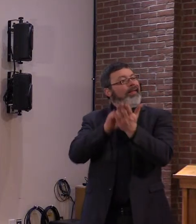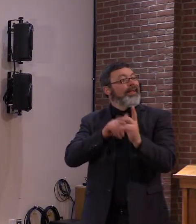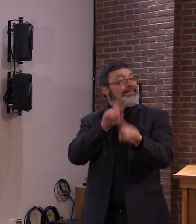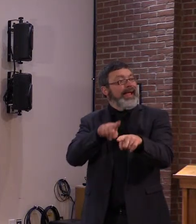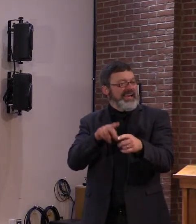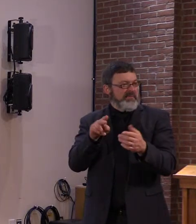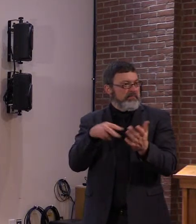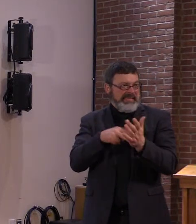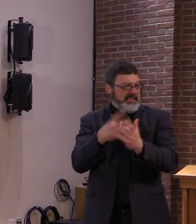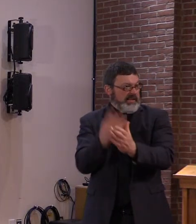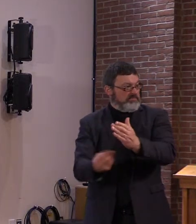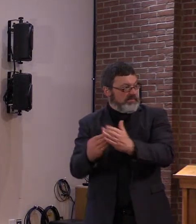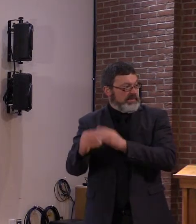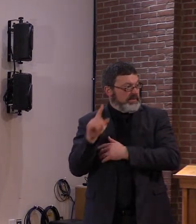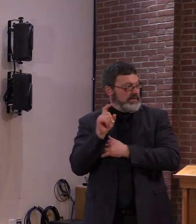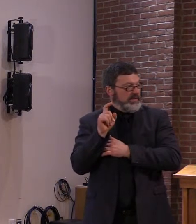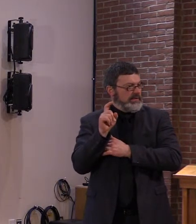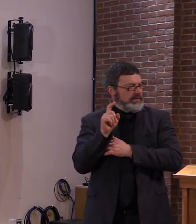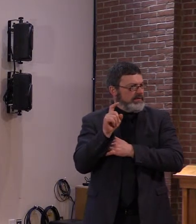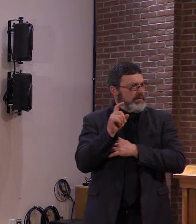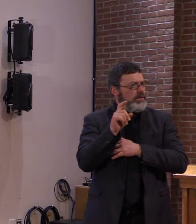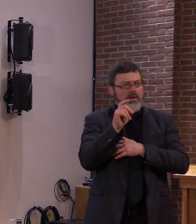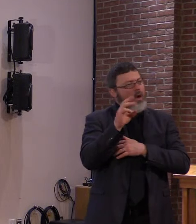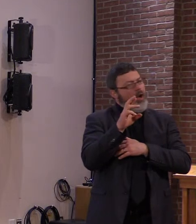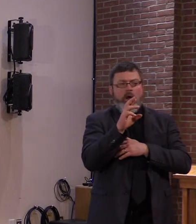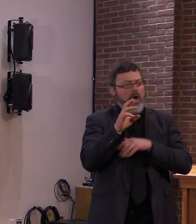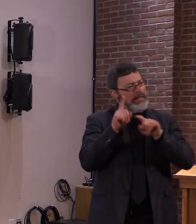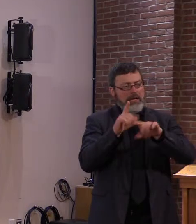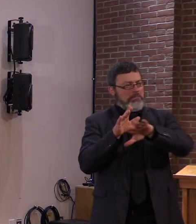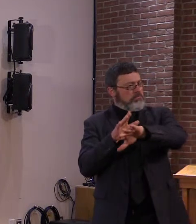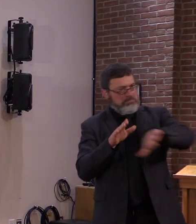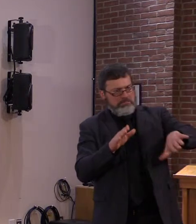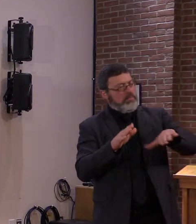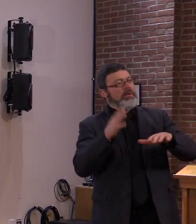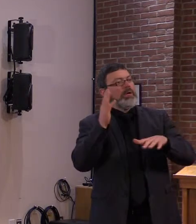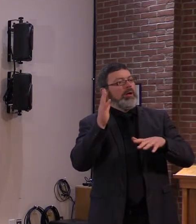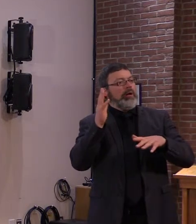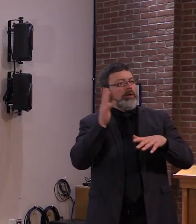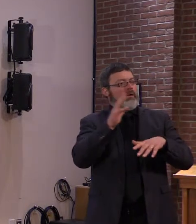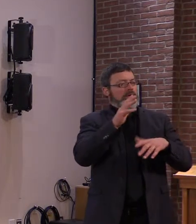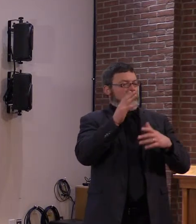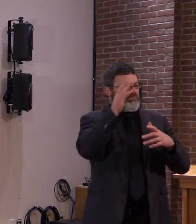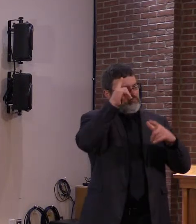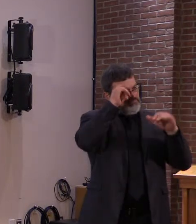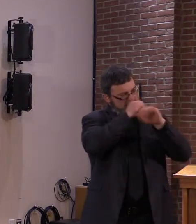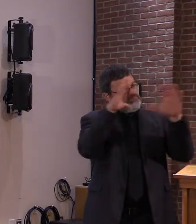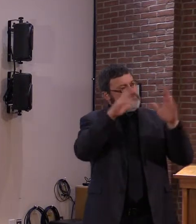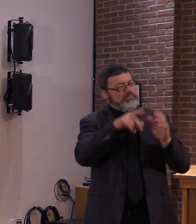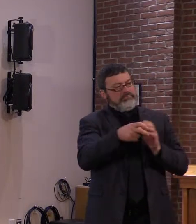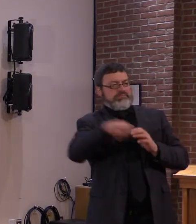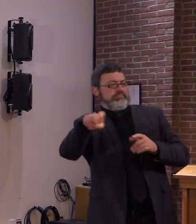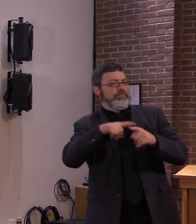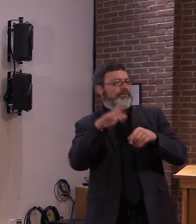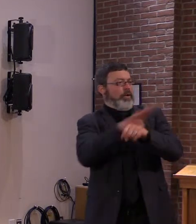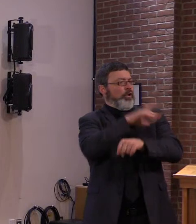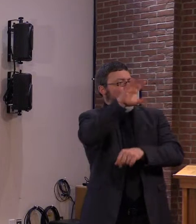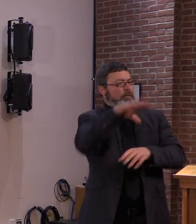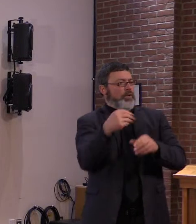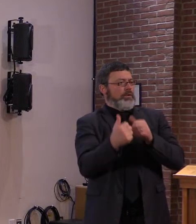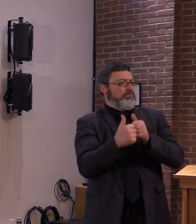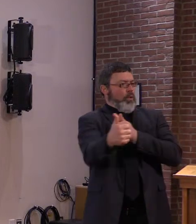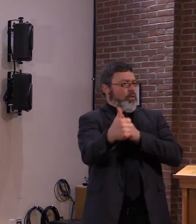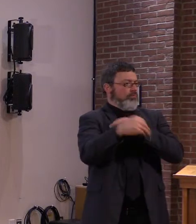that we can allocate additional federal resources to assist them. But the accountability structure is basically fundamentally different than it was under No Child Left